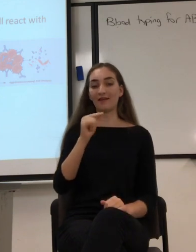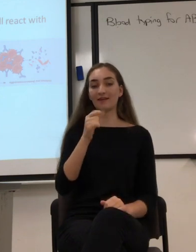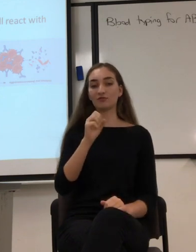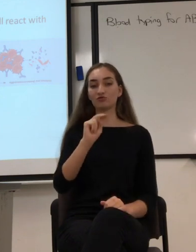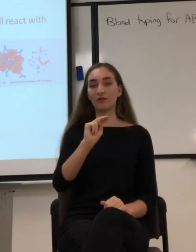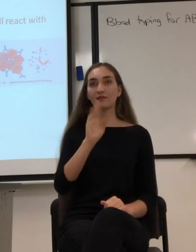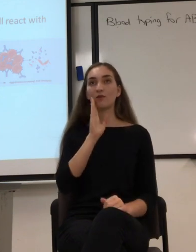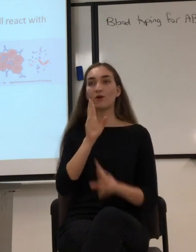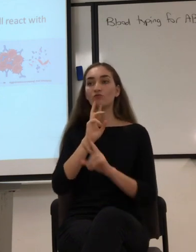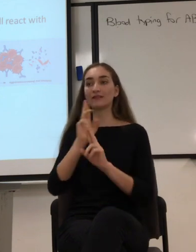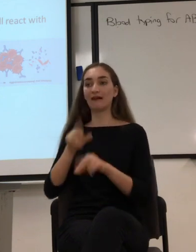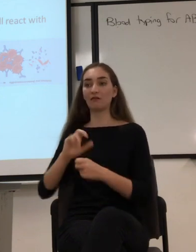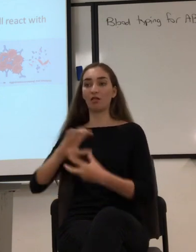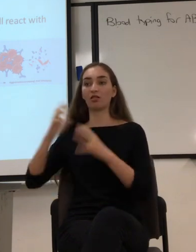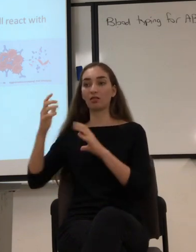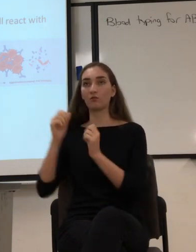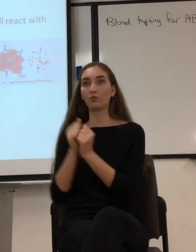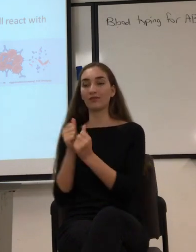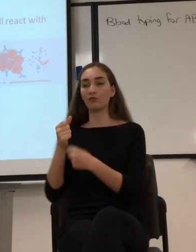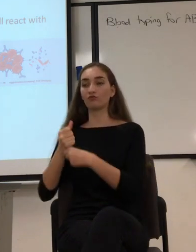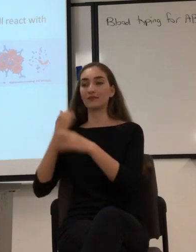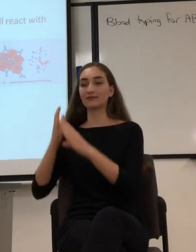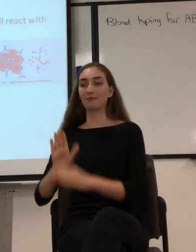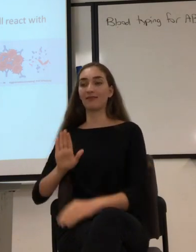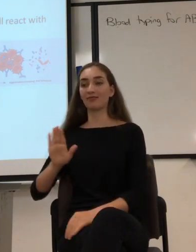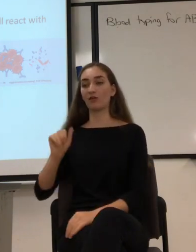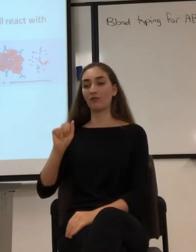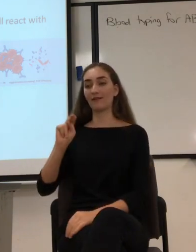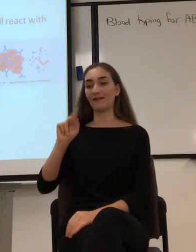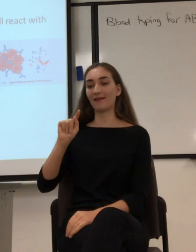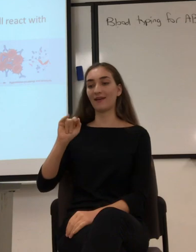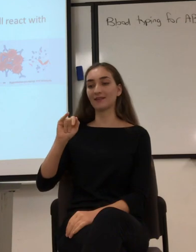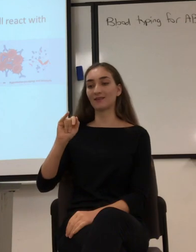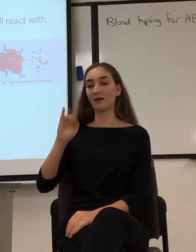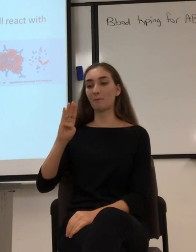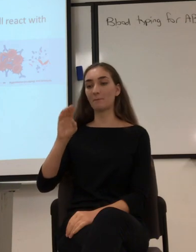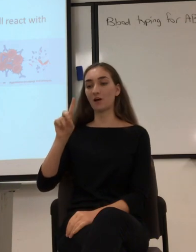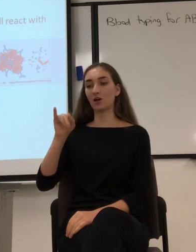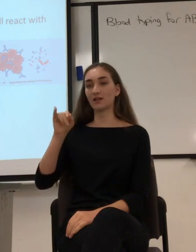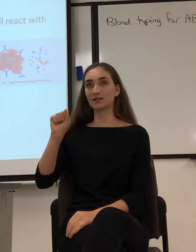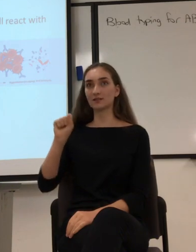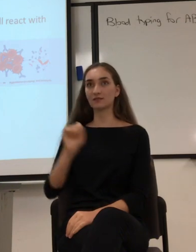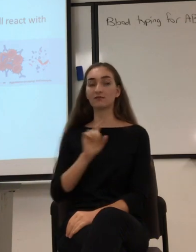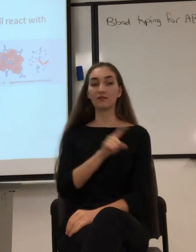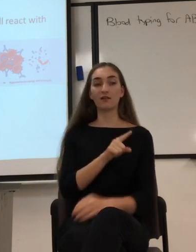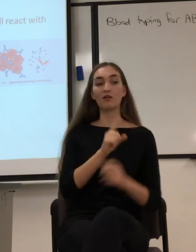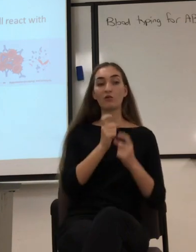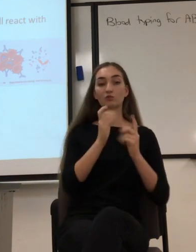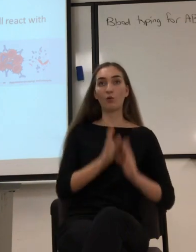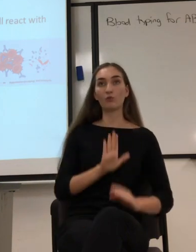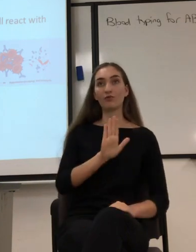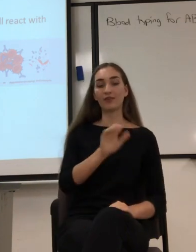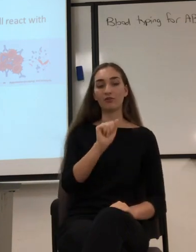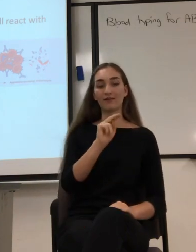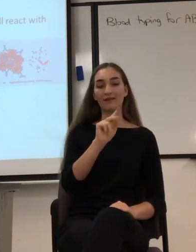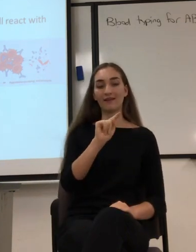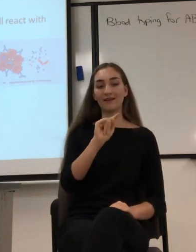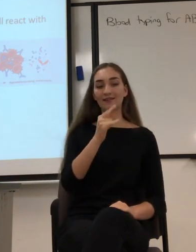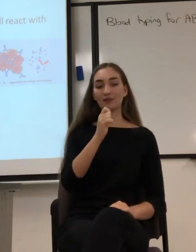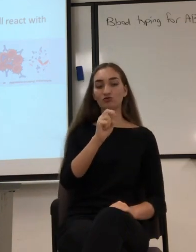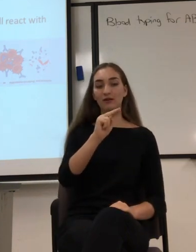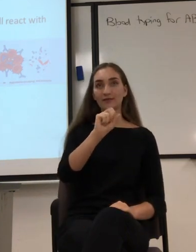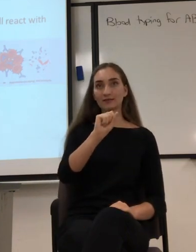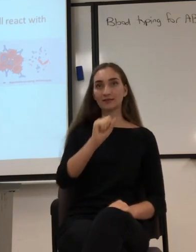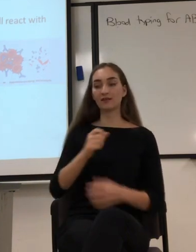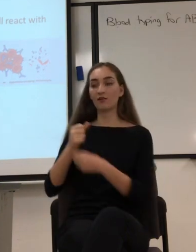recipient's antibodies. Okay, so that's what you consider. You consider the donor's RBCs, their antigens, and then the recipient's,